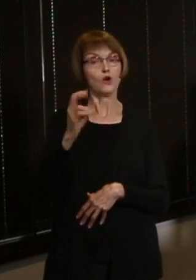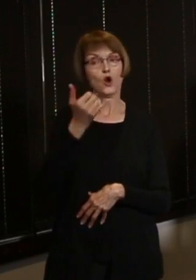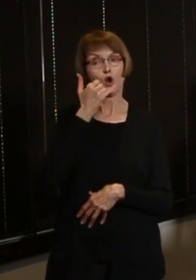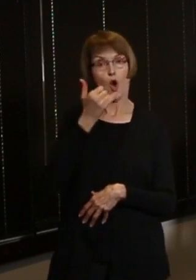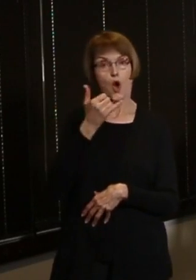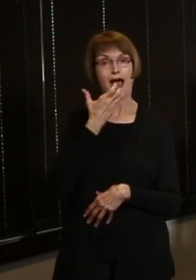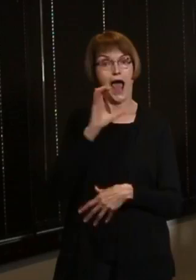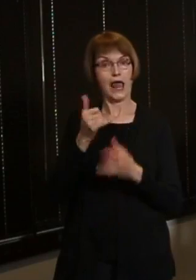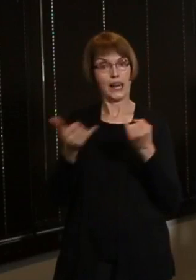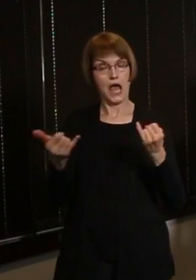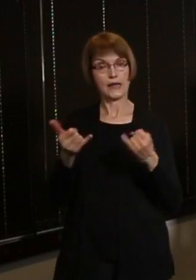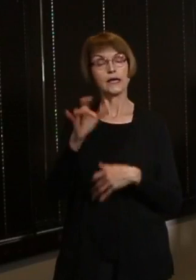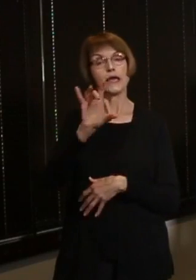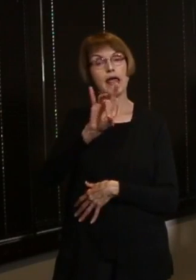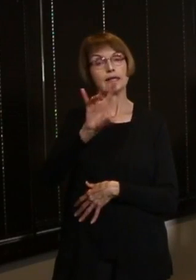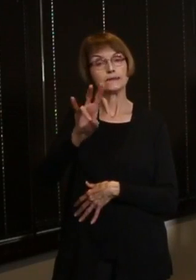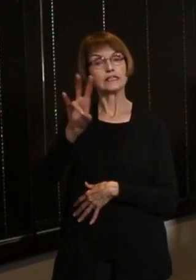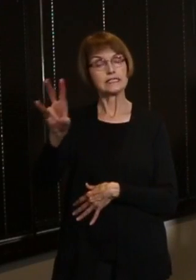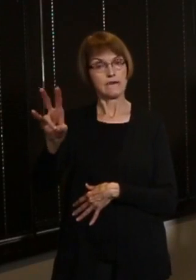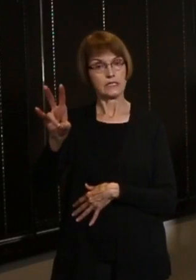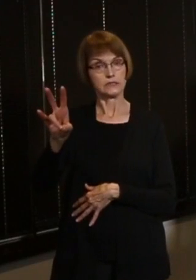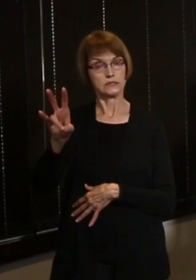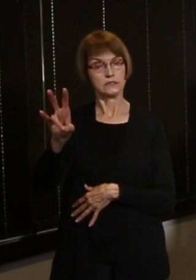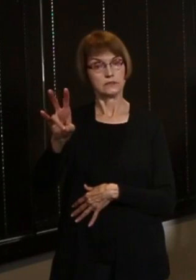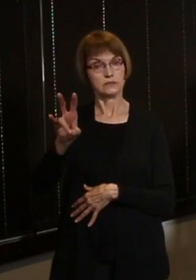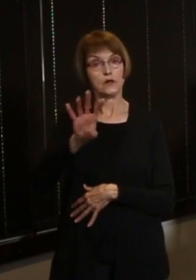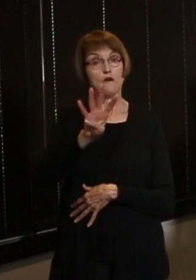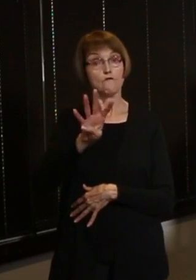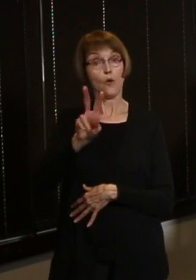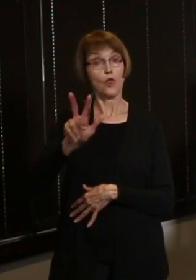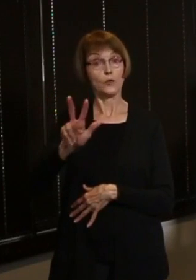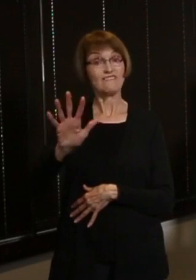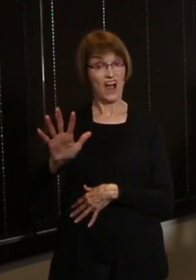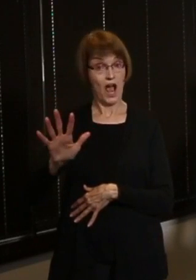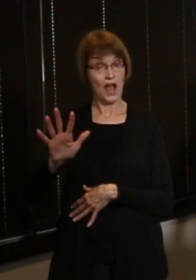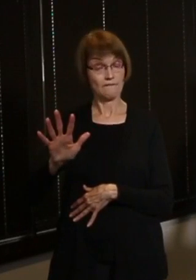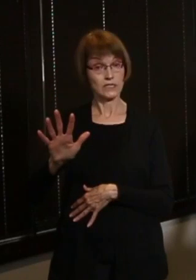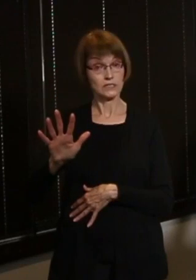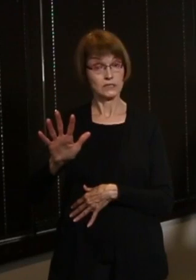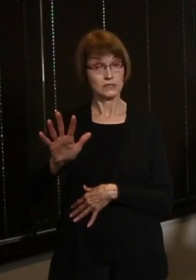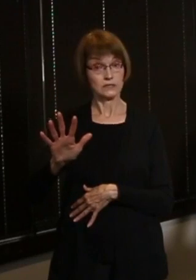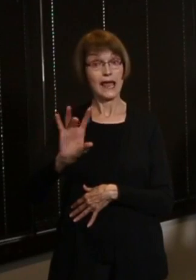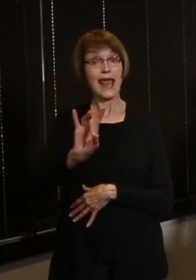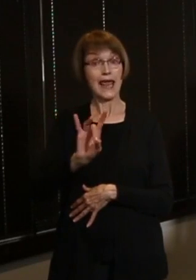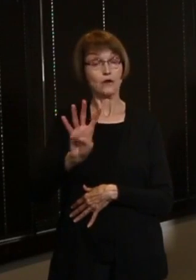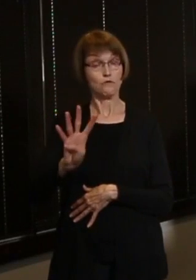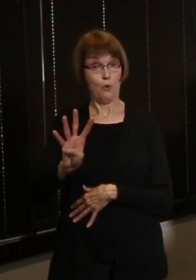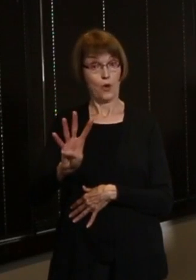that number is 877-435